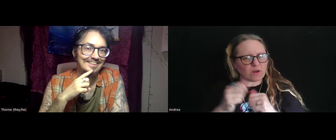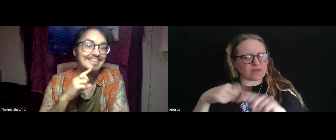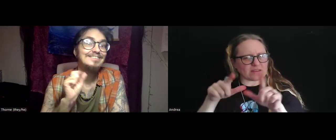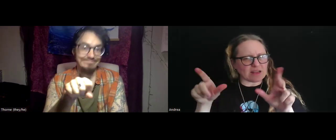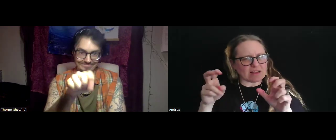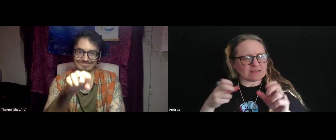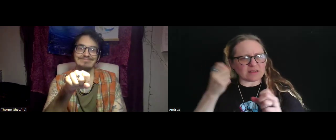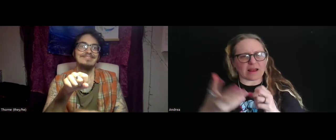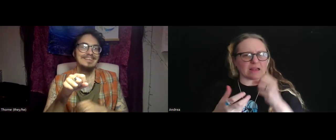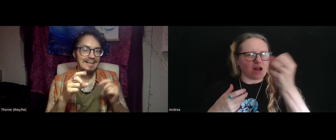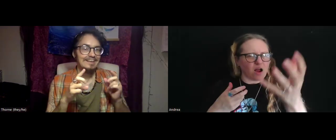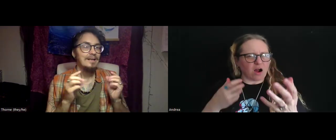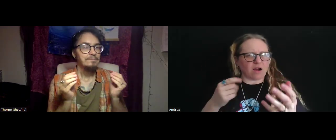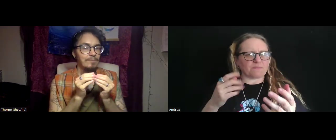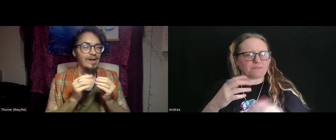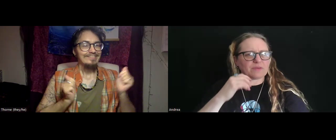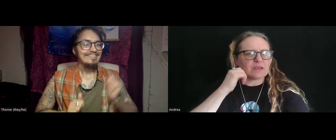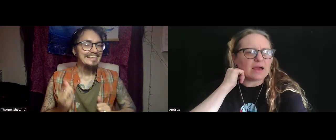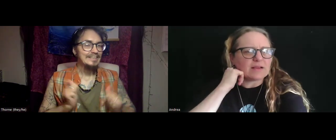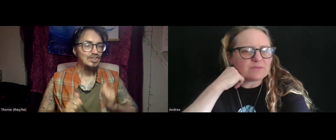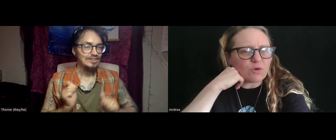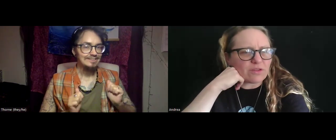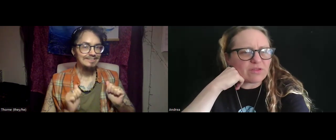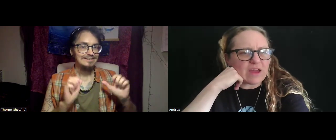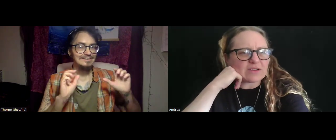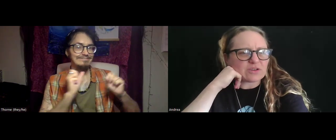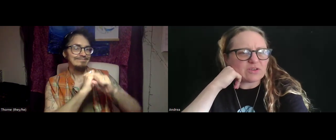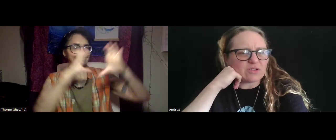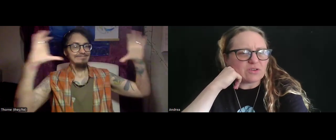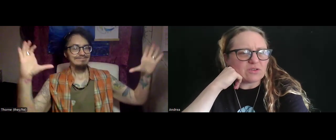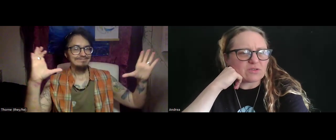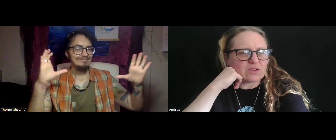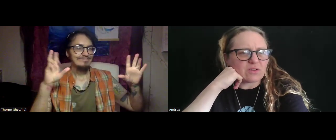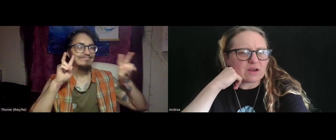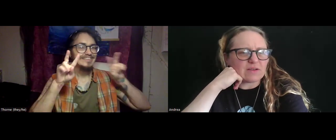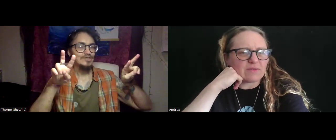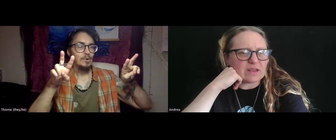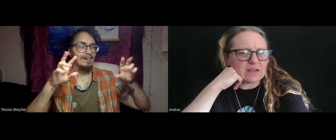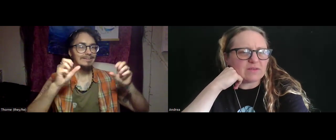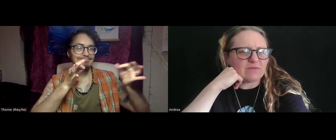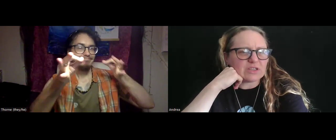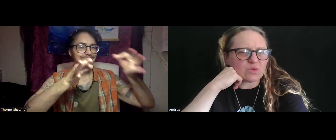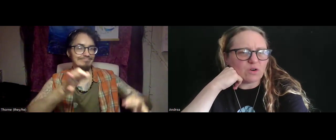the signs? Like, um, yeah, it's more theatrical, kind of